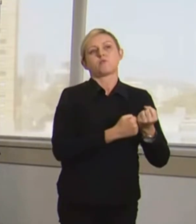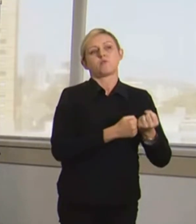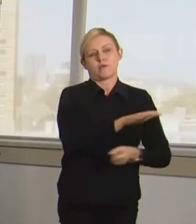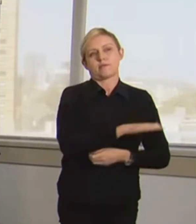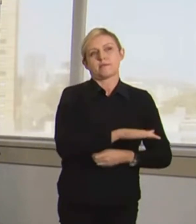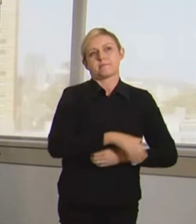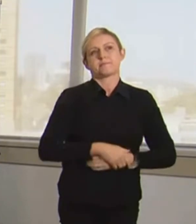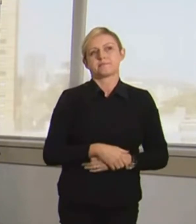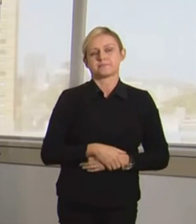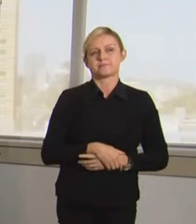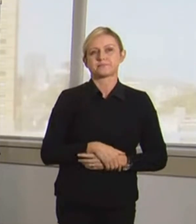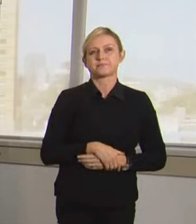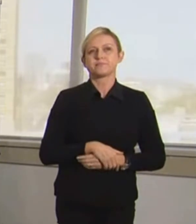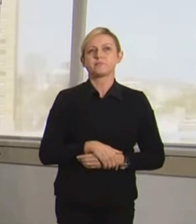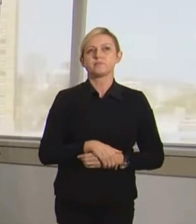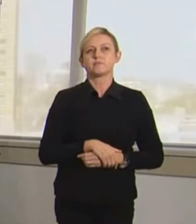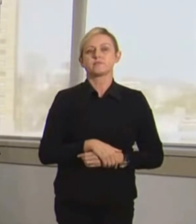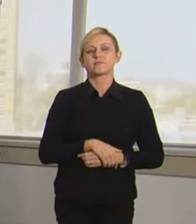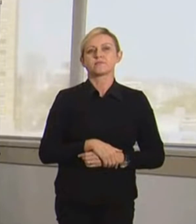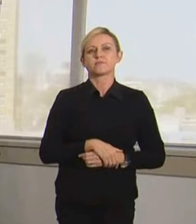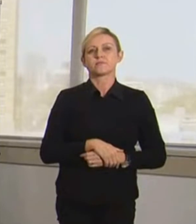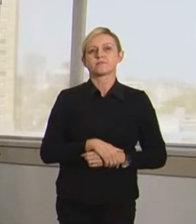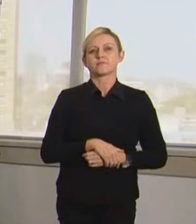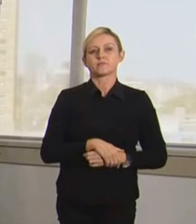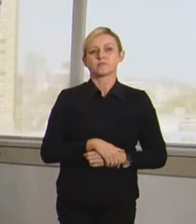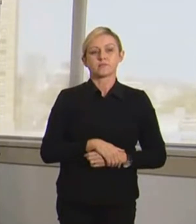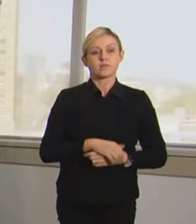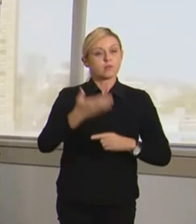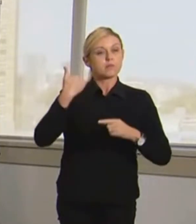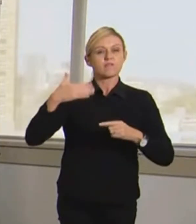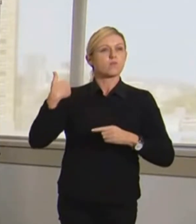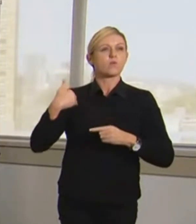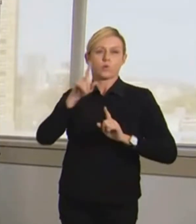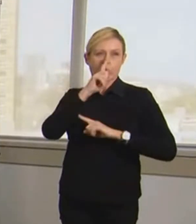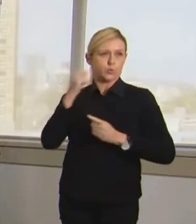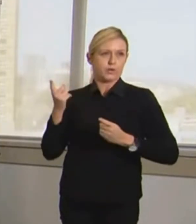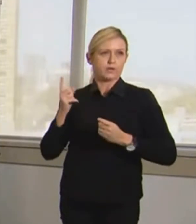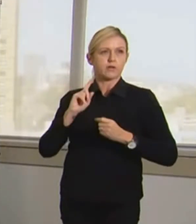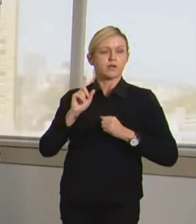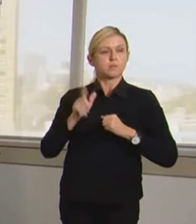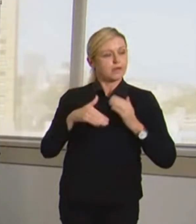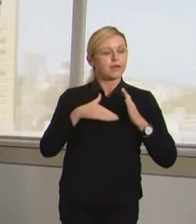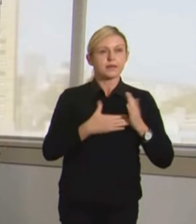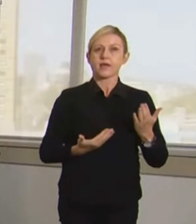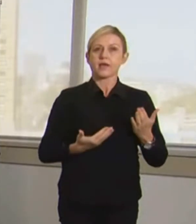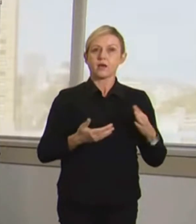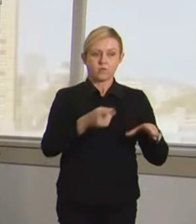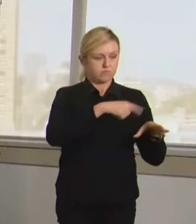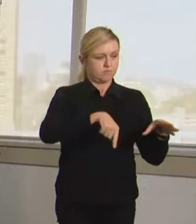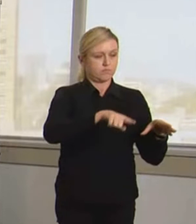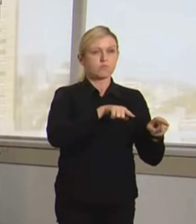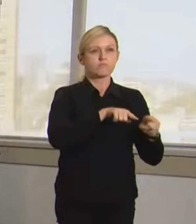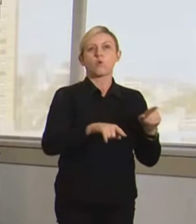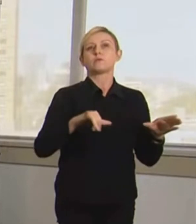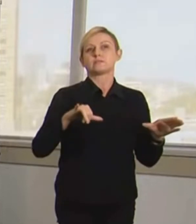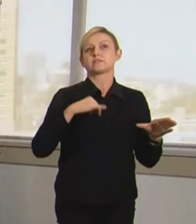It might not have been possible in earlier circumstances, but I think we've reached a stage now where most of the staff will probably,